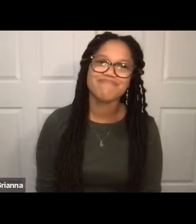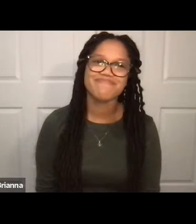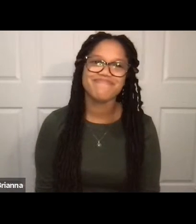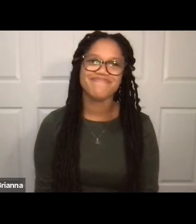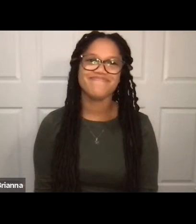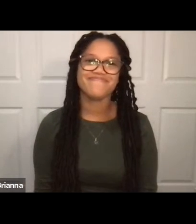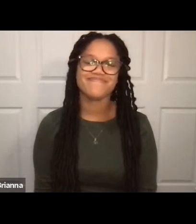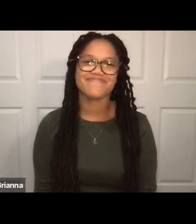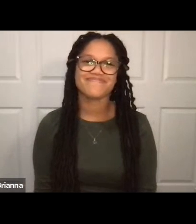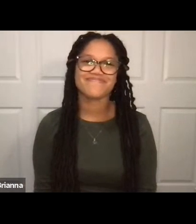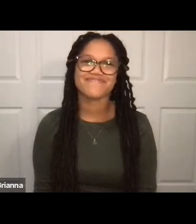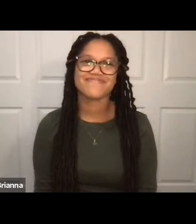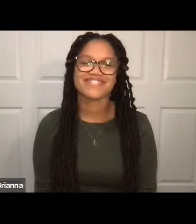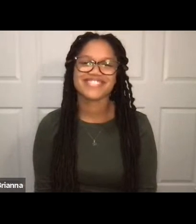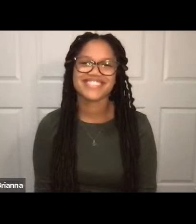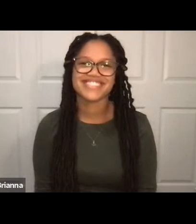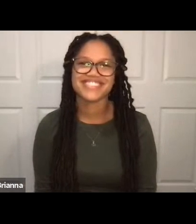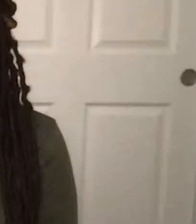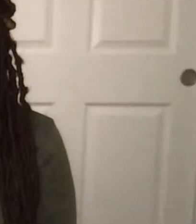Peace.